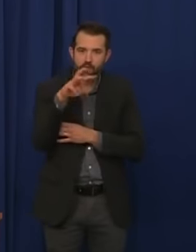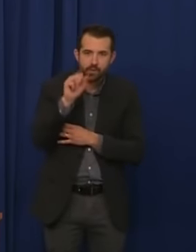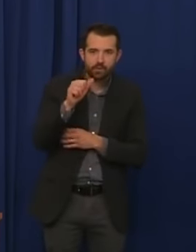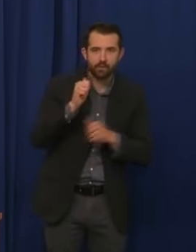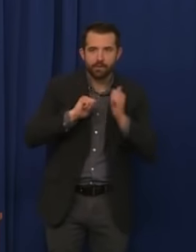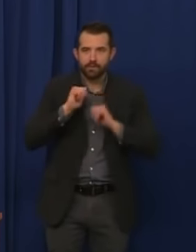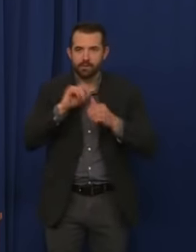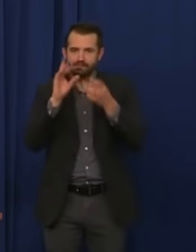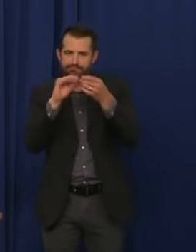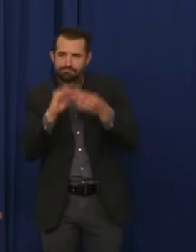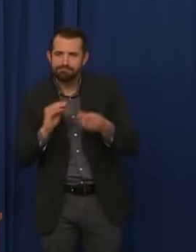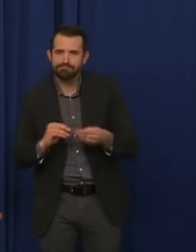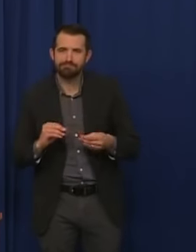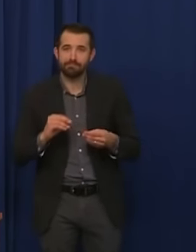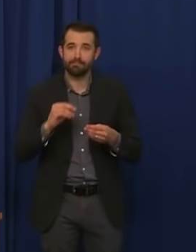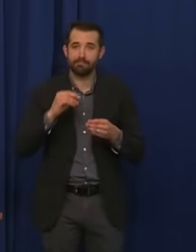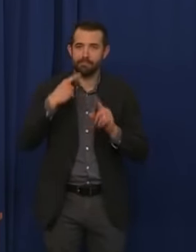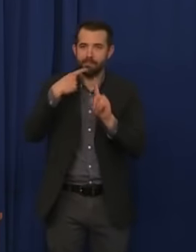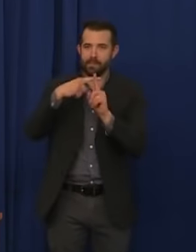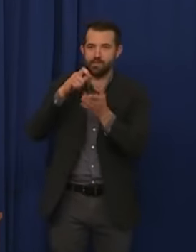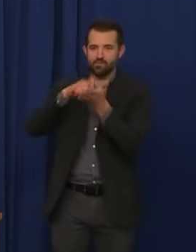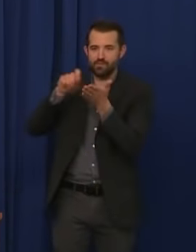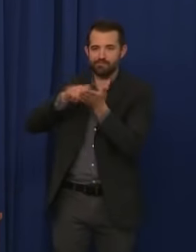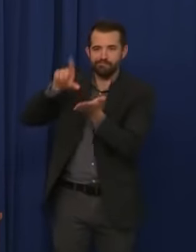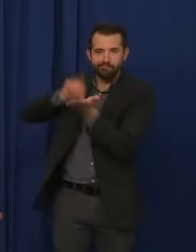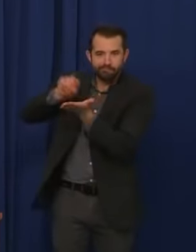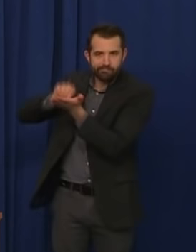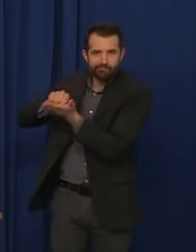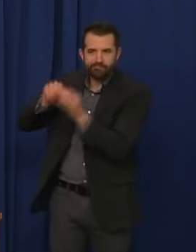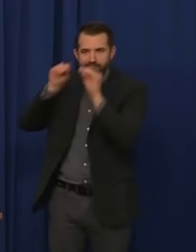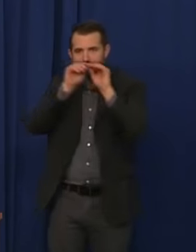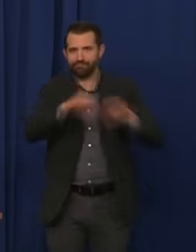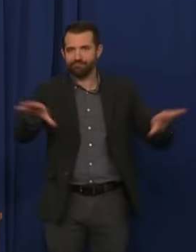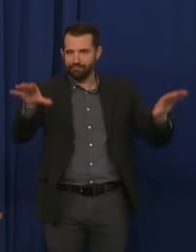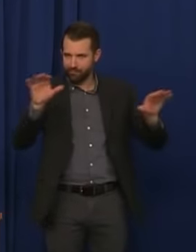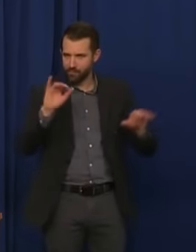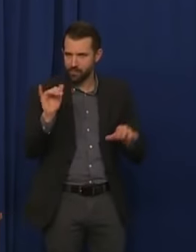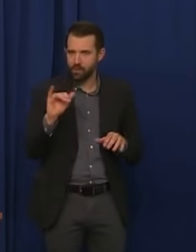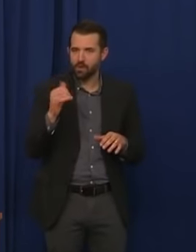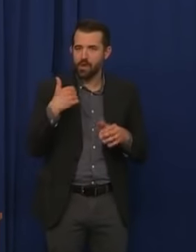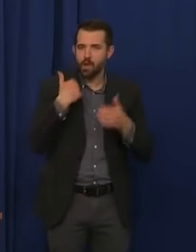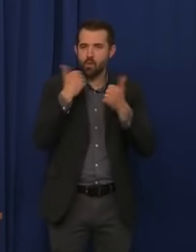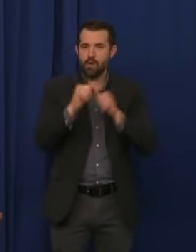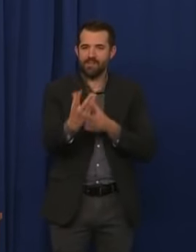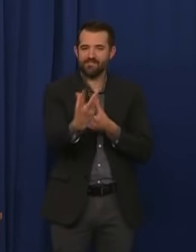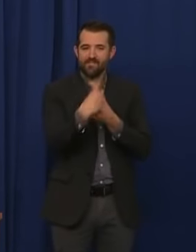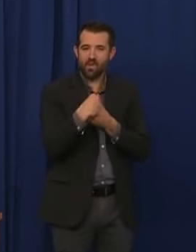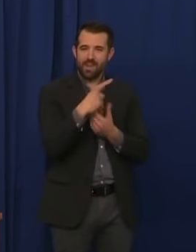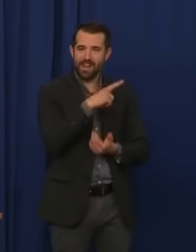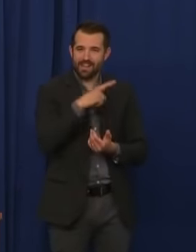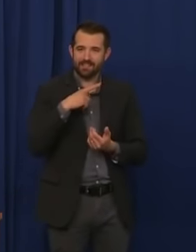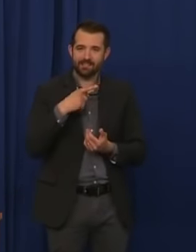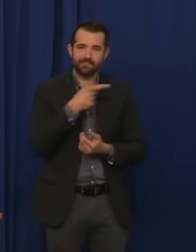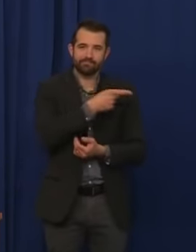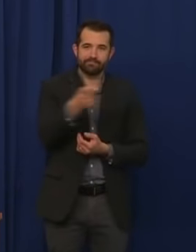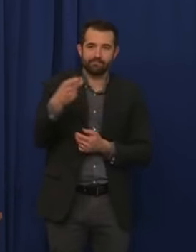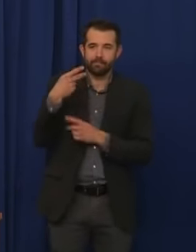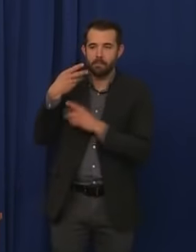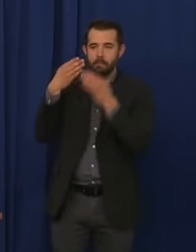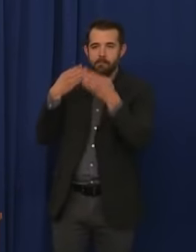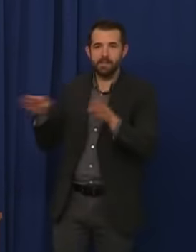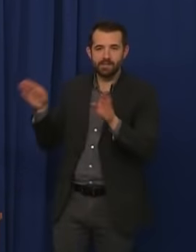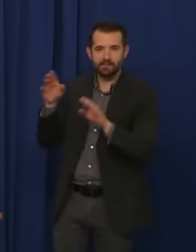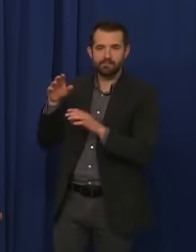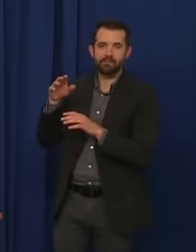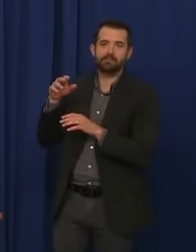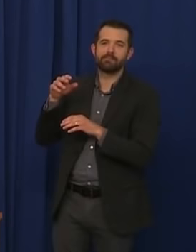And we're getting written information out there. We are trying to involve legislators as well as the rest of the public and the media in as